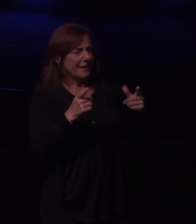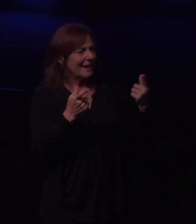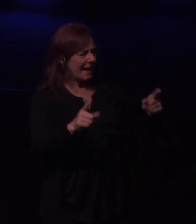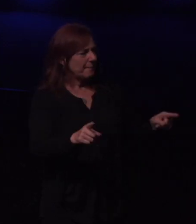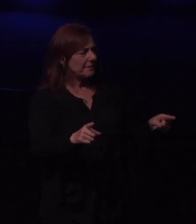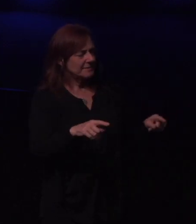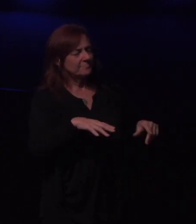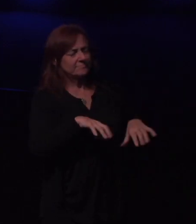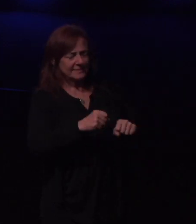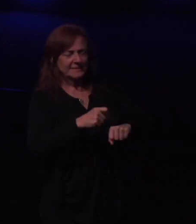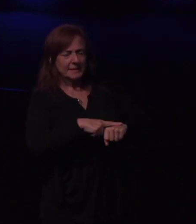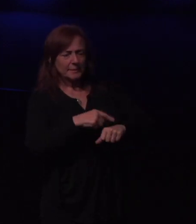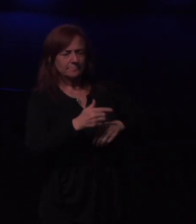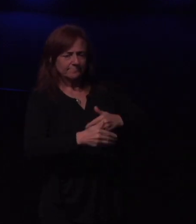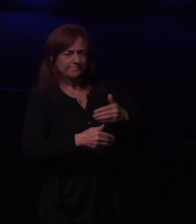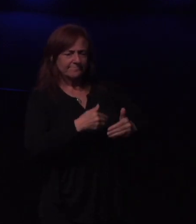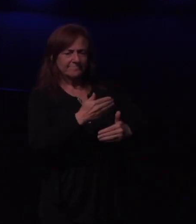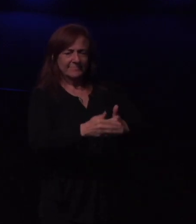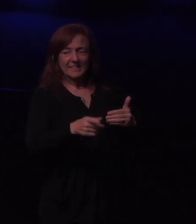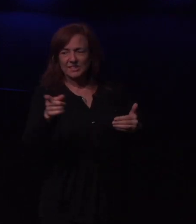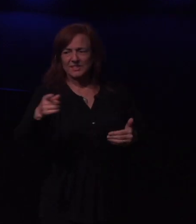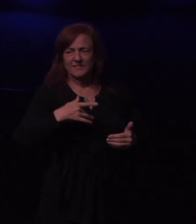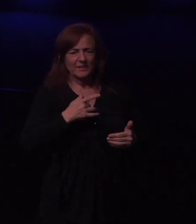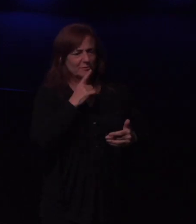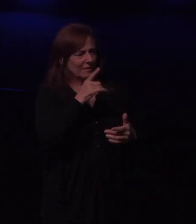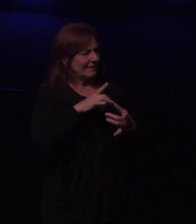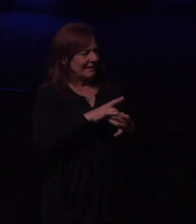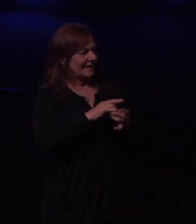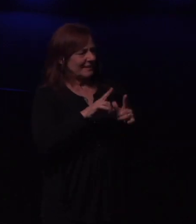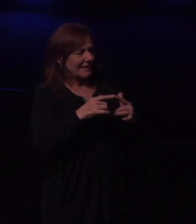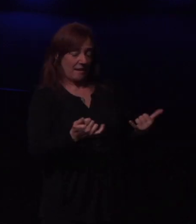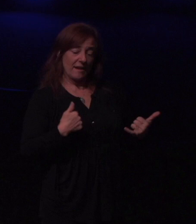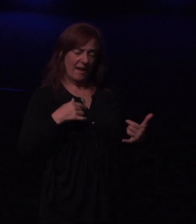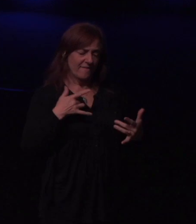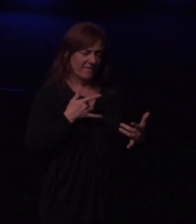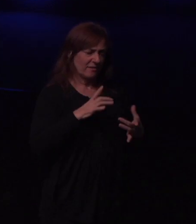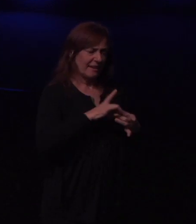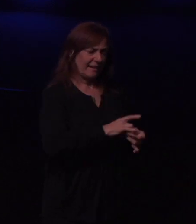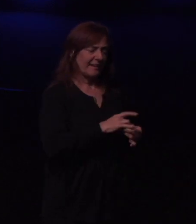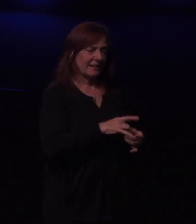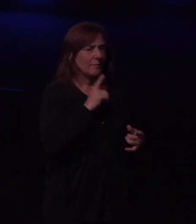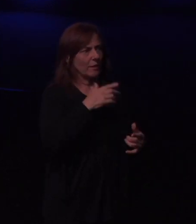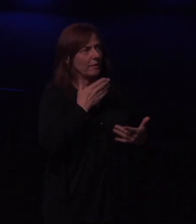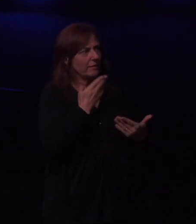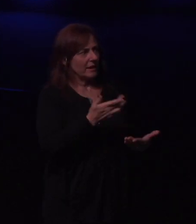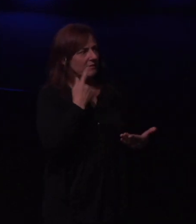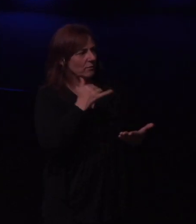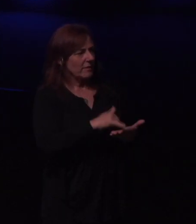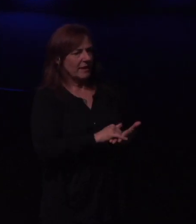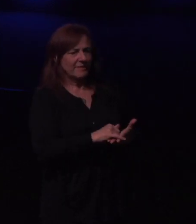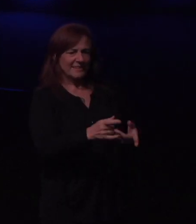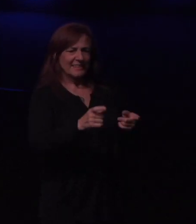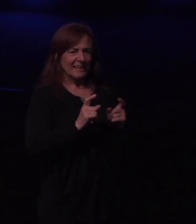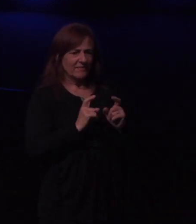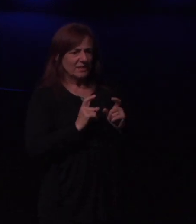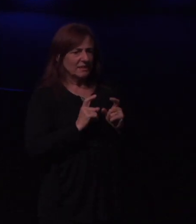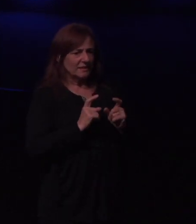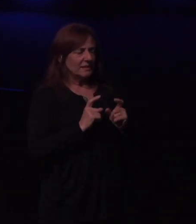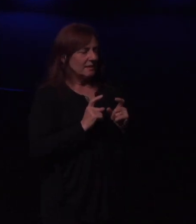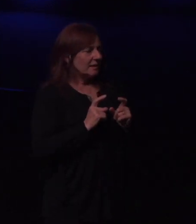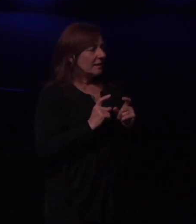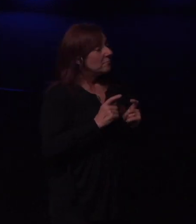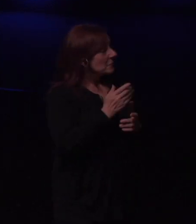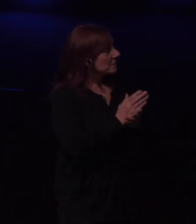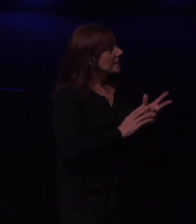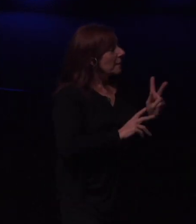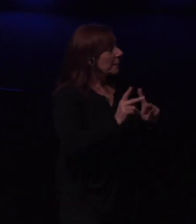happen. She feels really, really connected now, and so do I. And I'm really thankful for that, and that's a gift. And there's